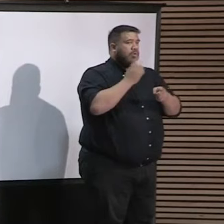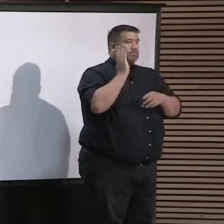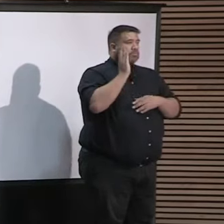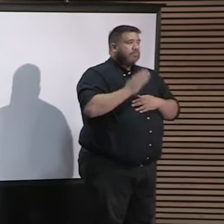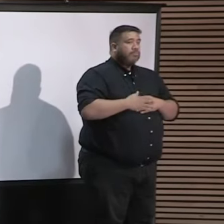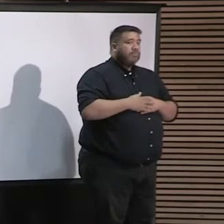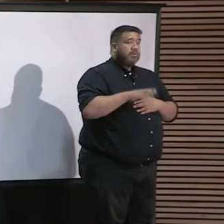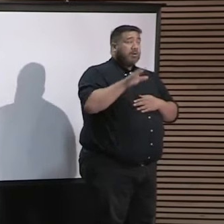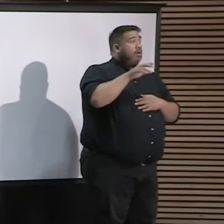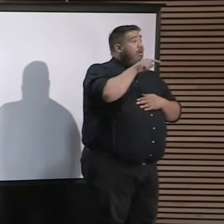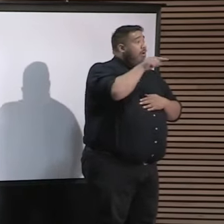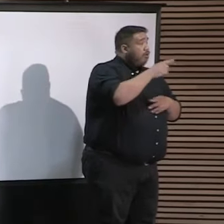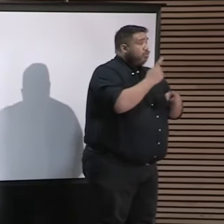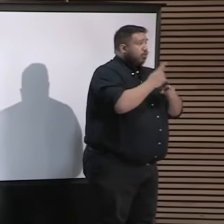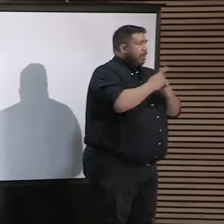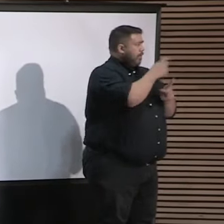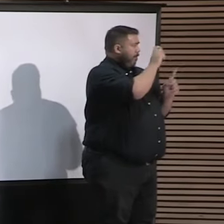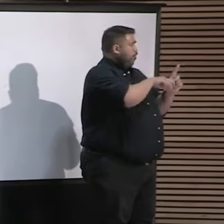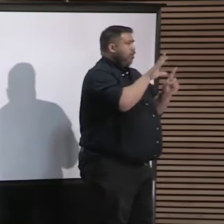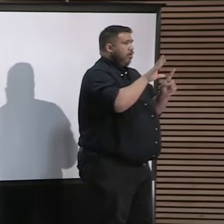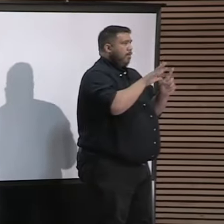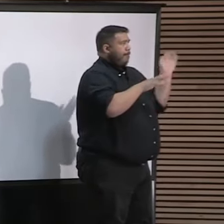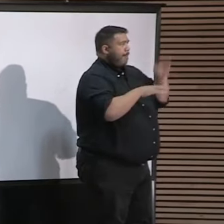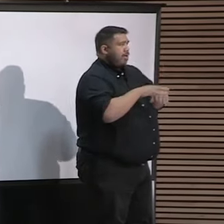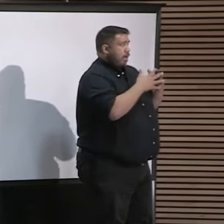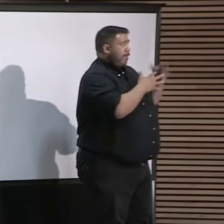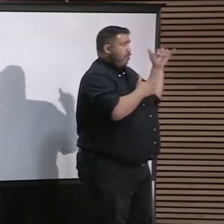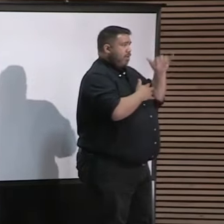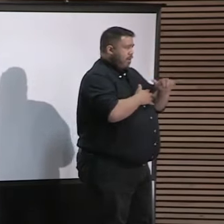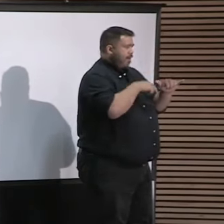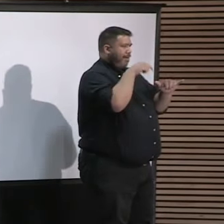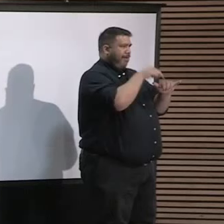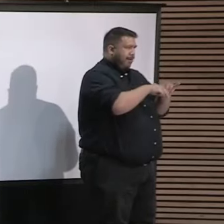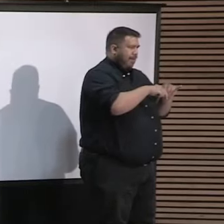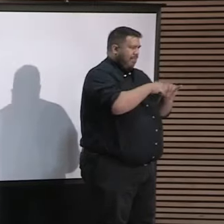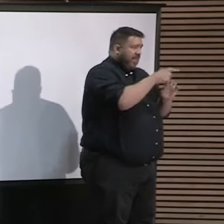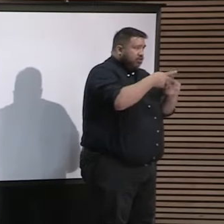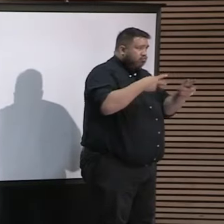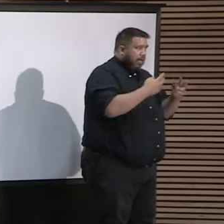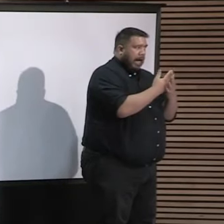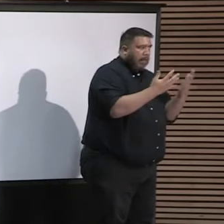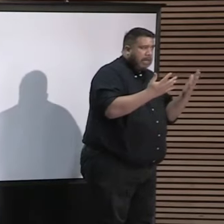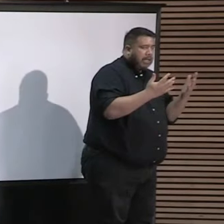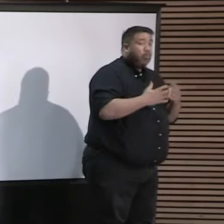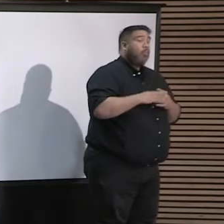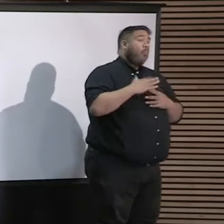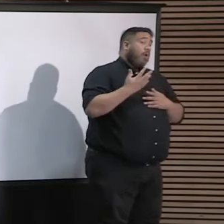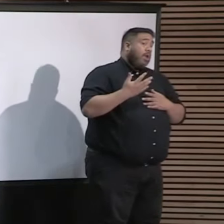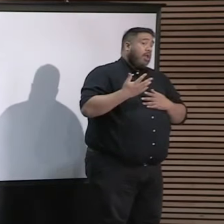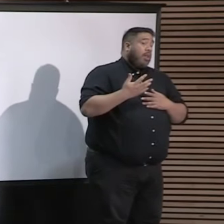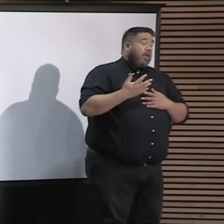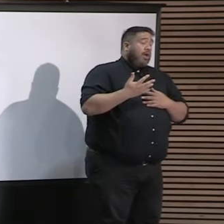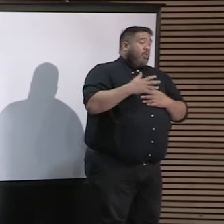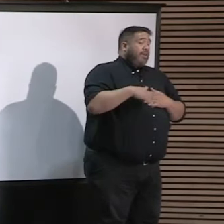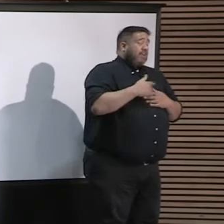strain? Well, look, I'll get the Director General to comment on that, but at this point, all of the information we have suggests that this is contained,